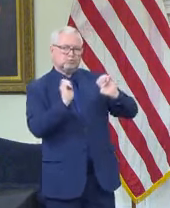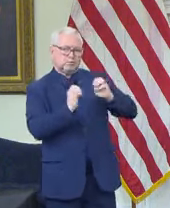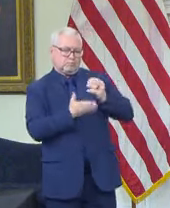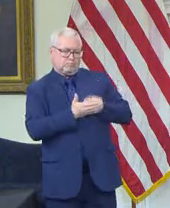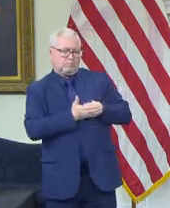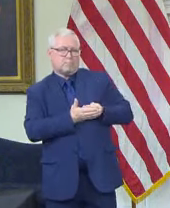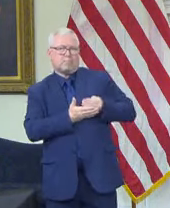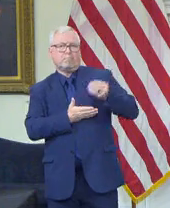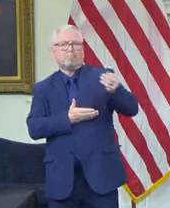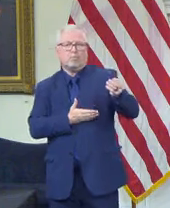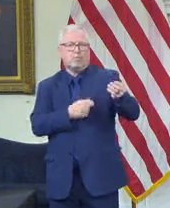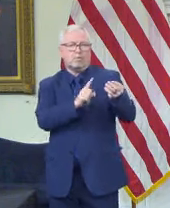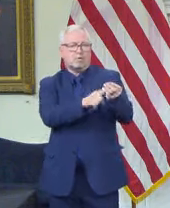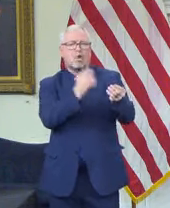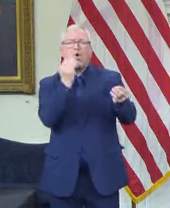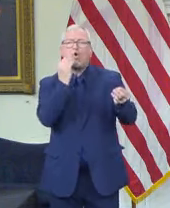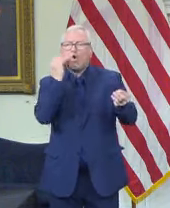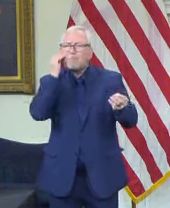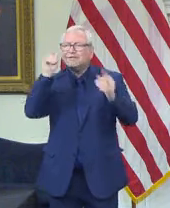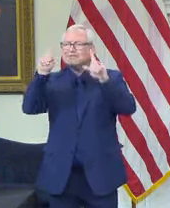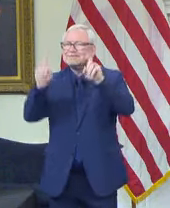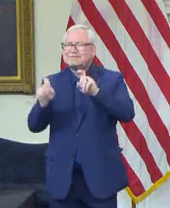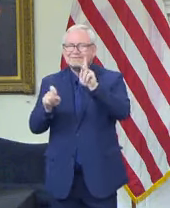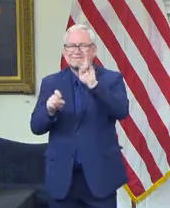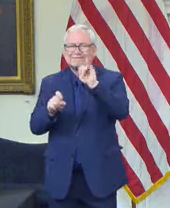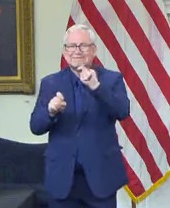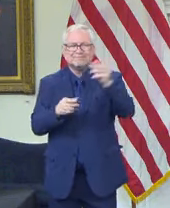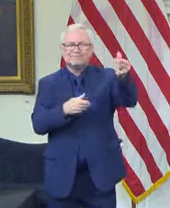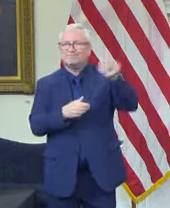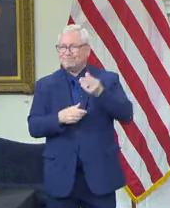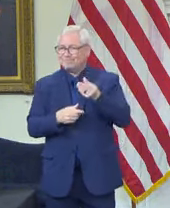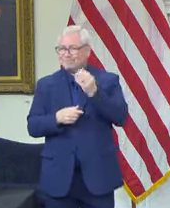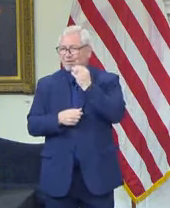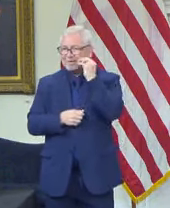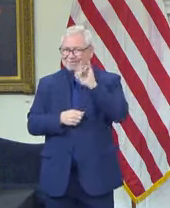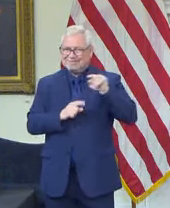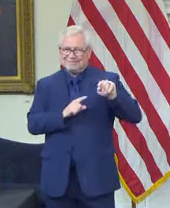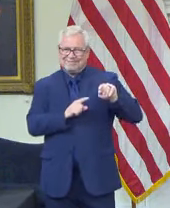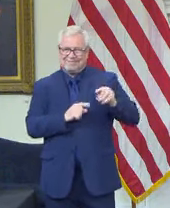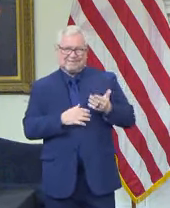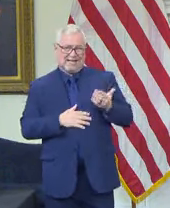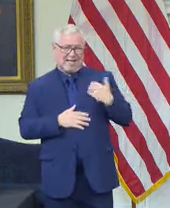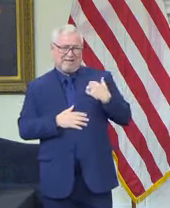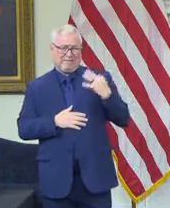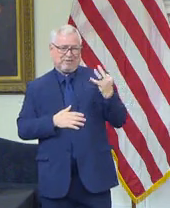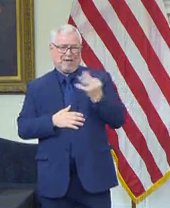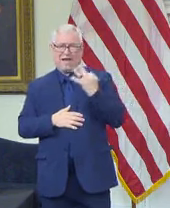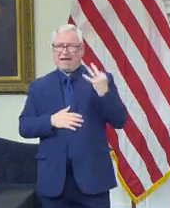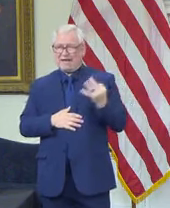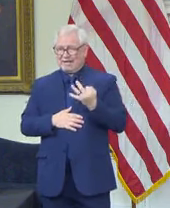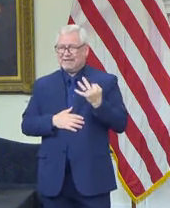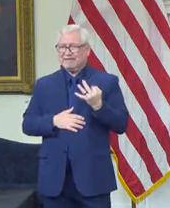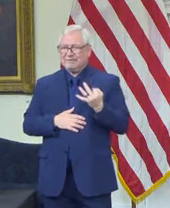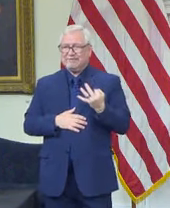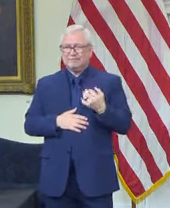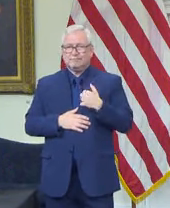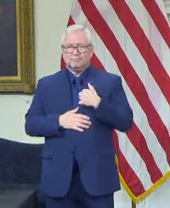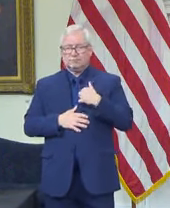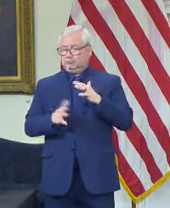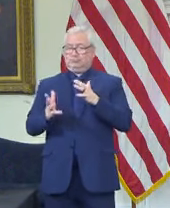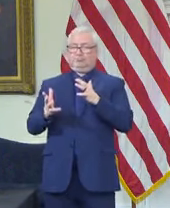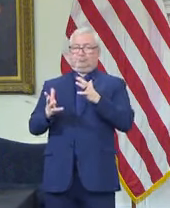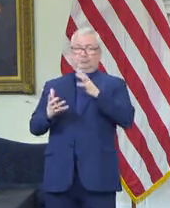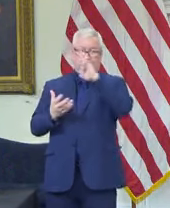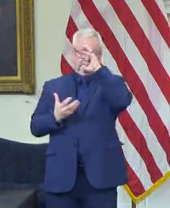as possible. Late Friday, we were surprised and frustrated to learn from our